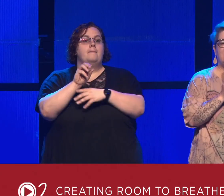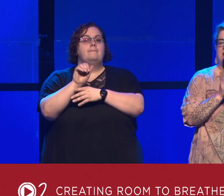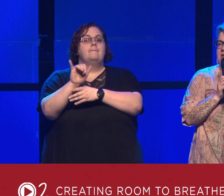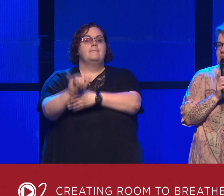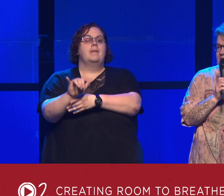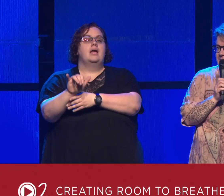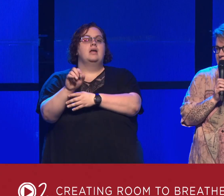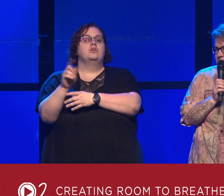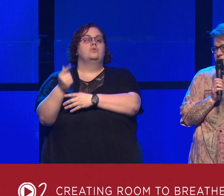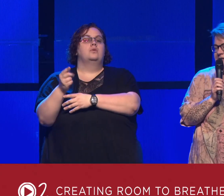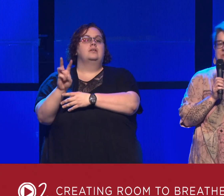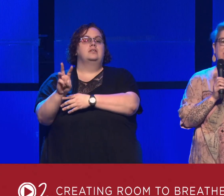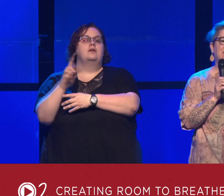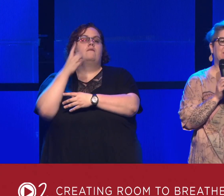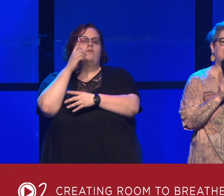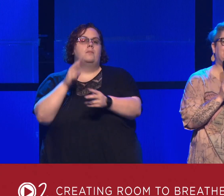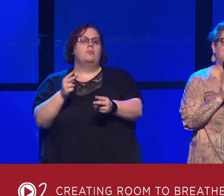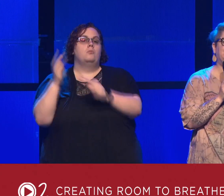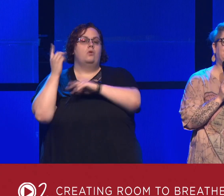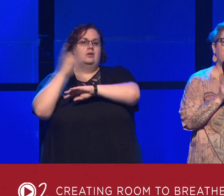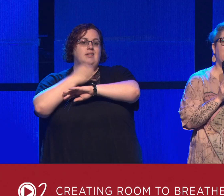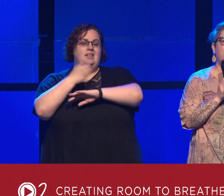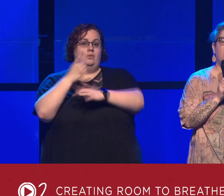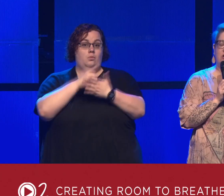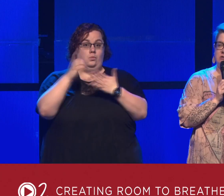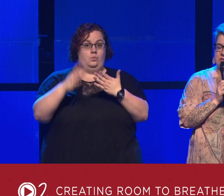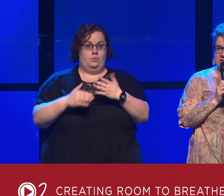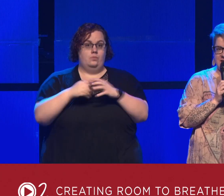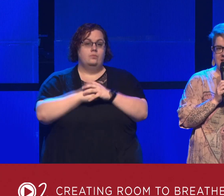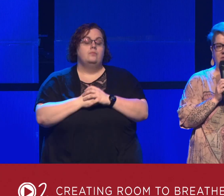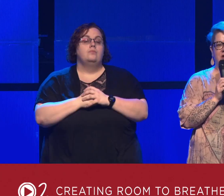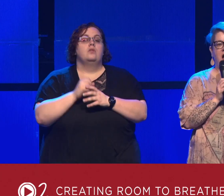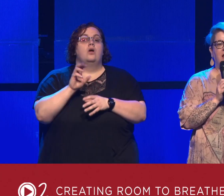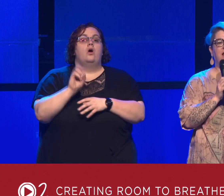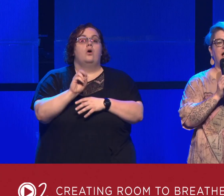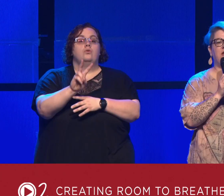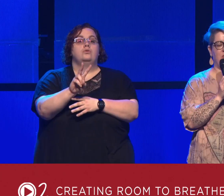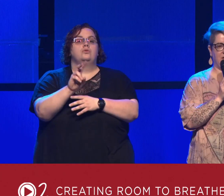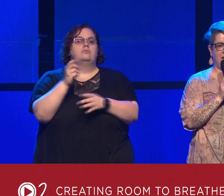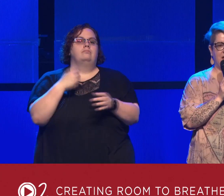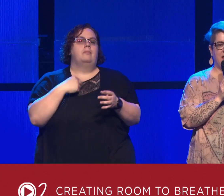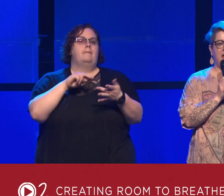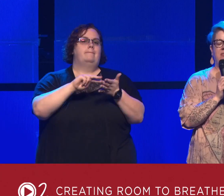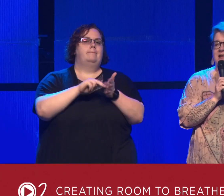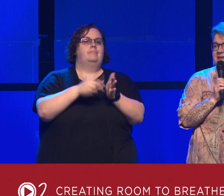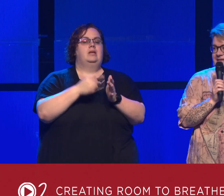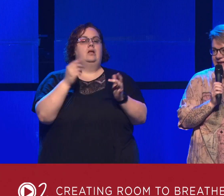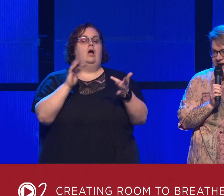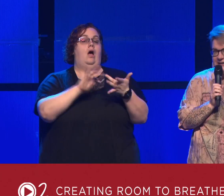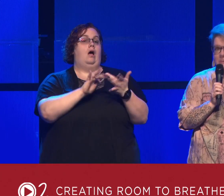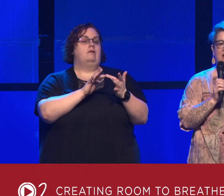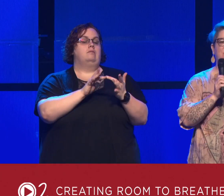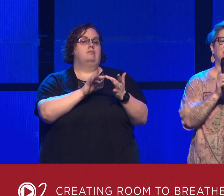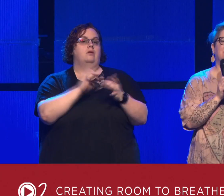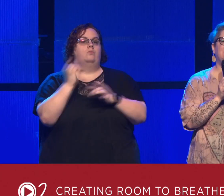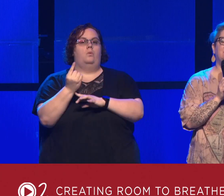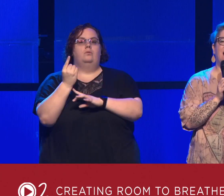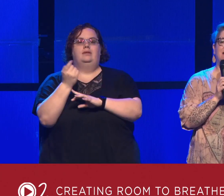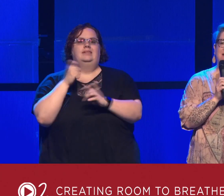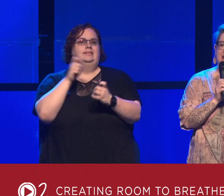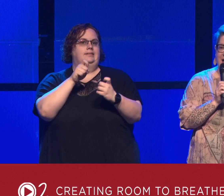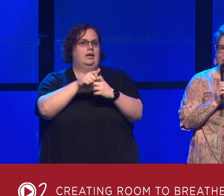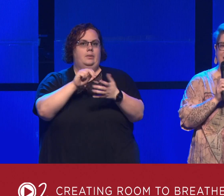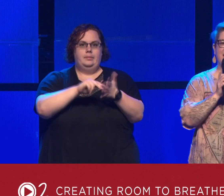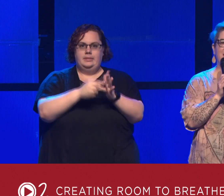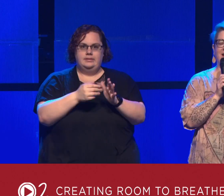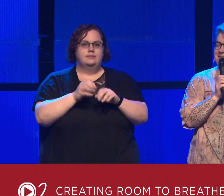26th for the Memorial Day weekend. O2 stands for online only, and that's exactly what it means.